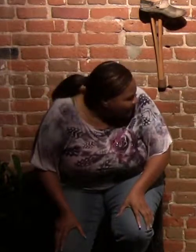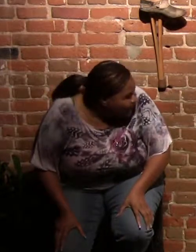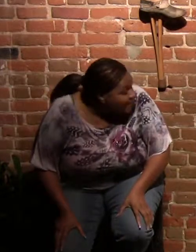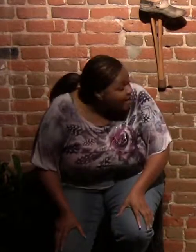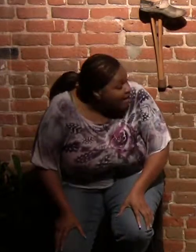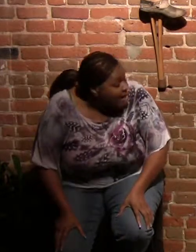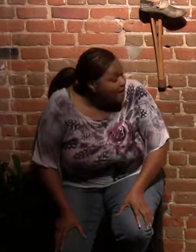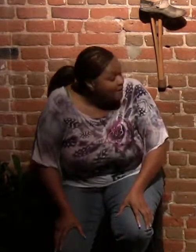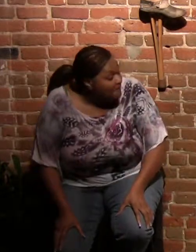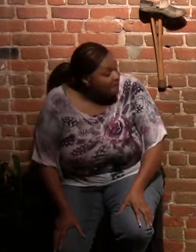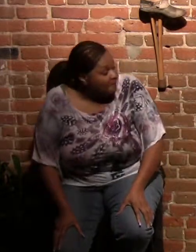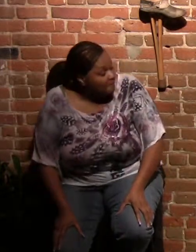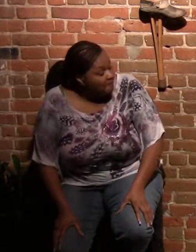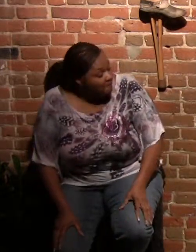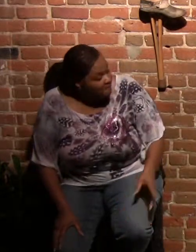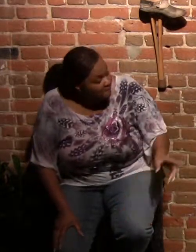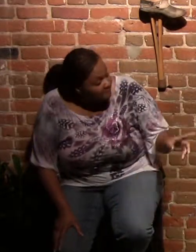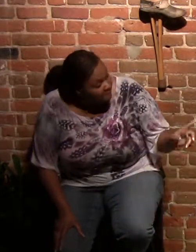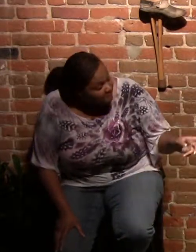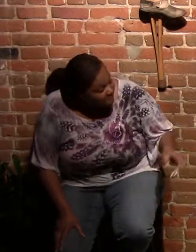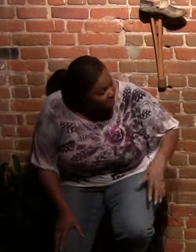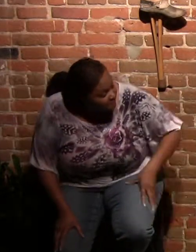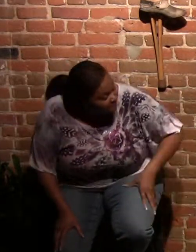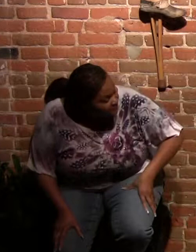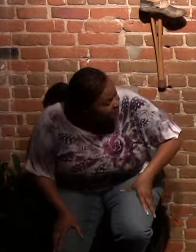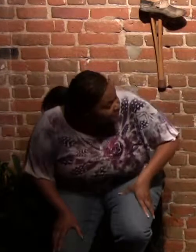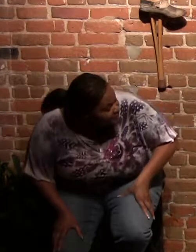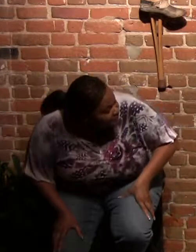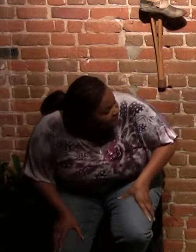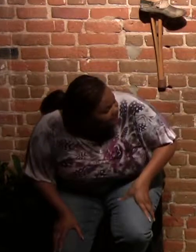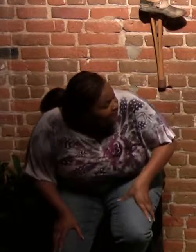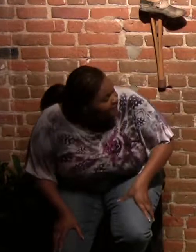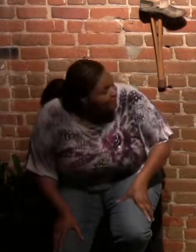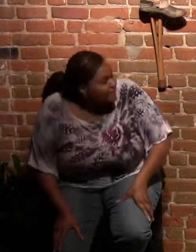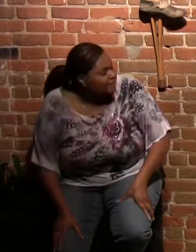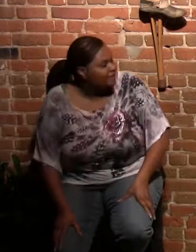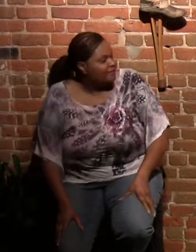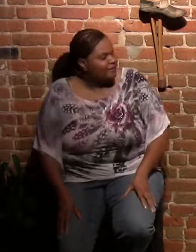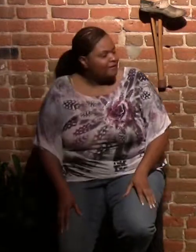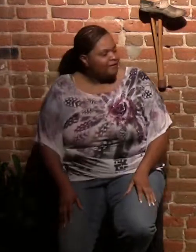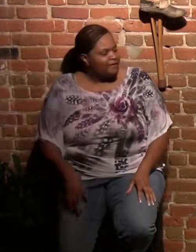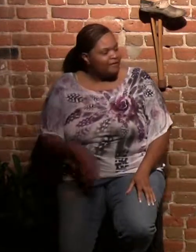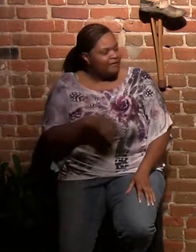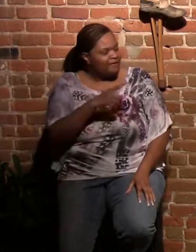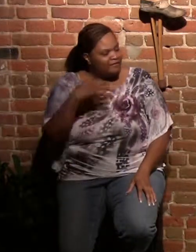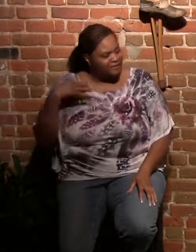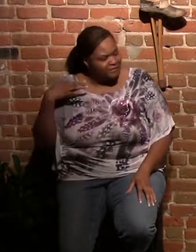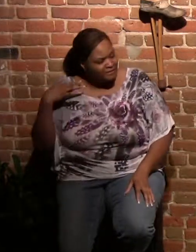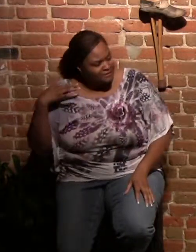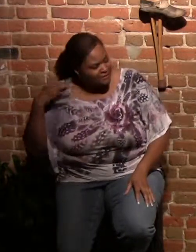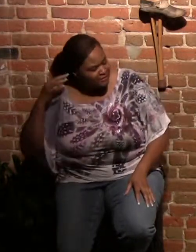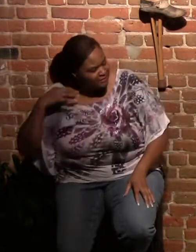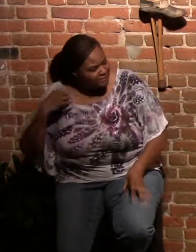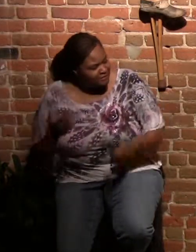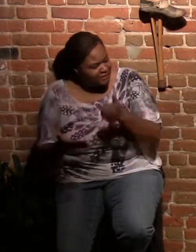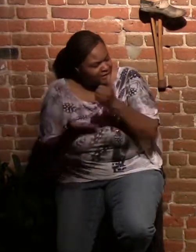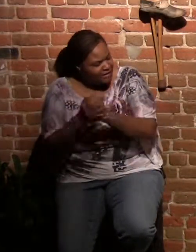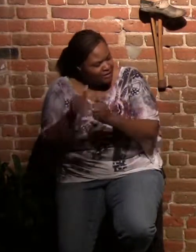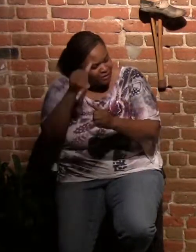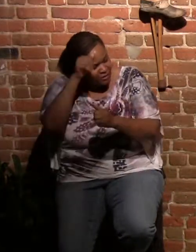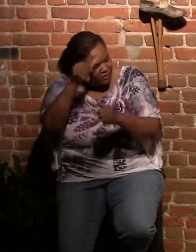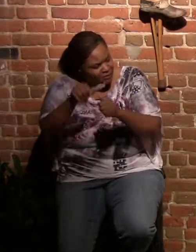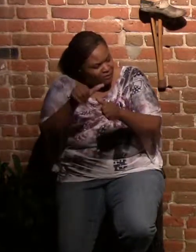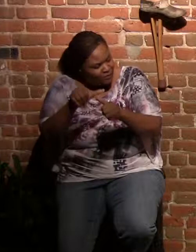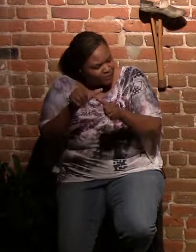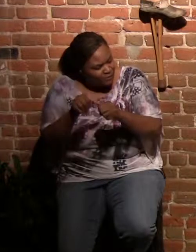This is actually the commemorative T-shirt. This is the first year T-shirt. And we have a